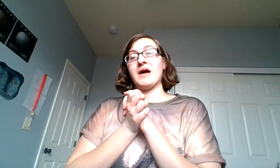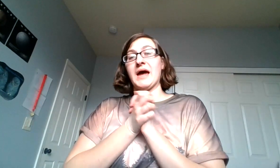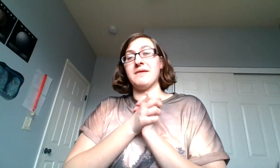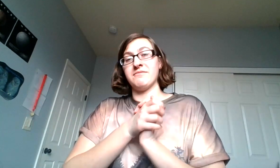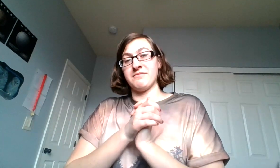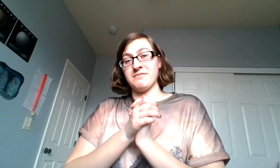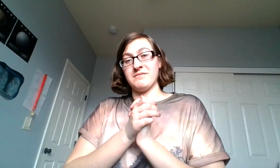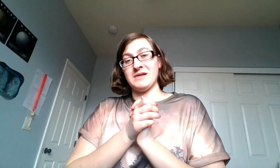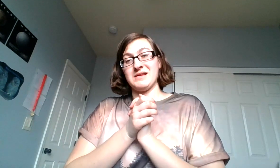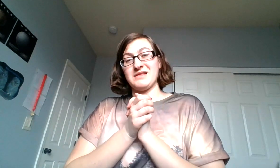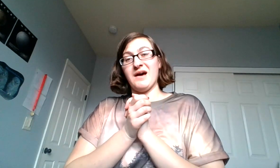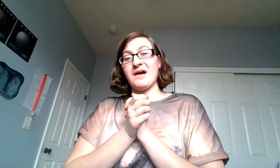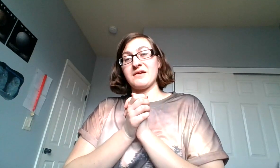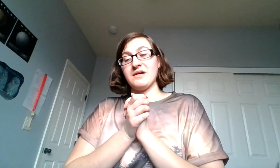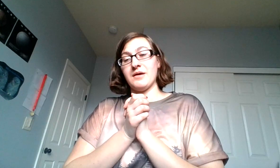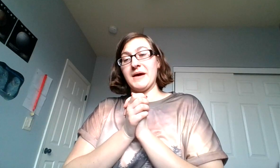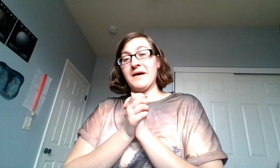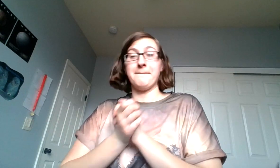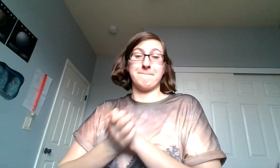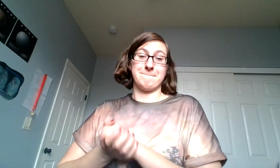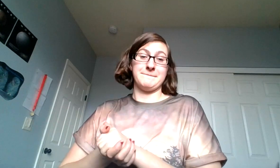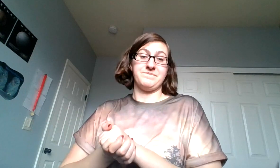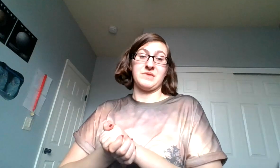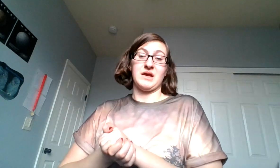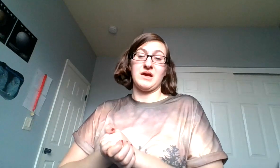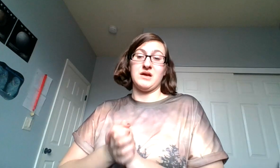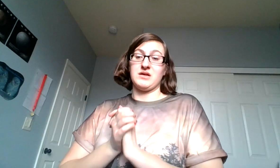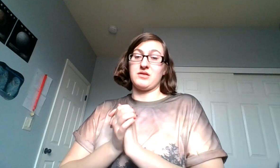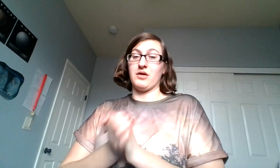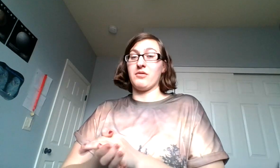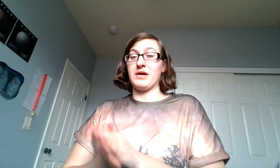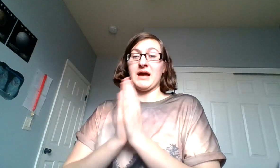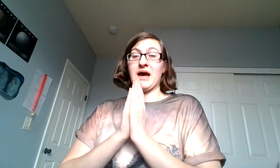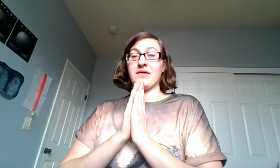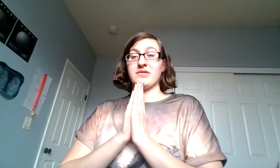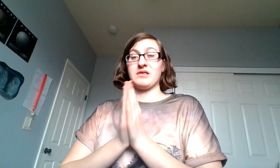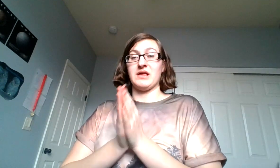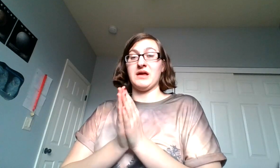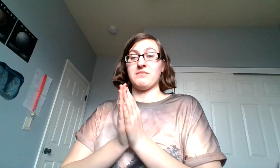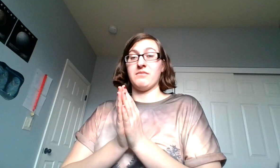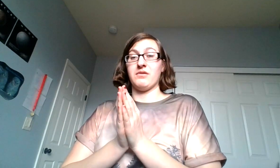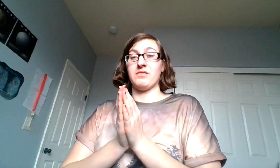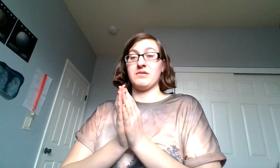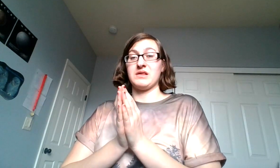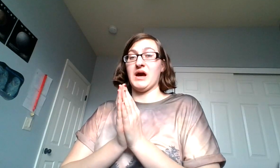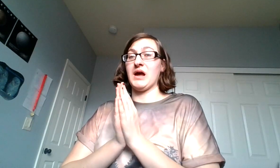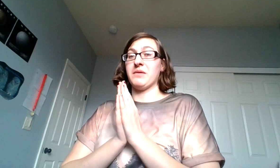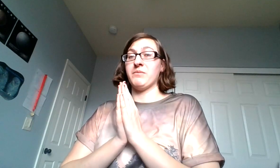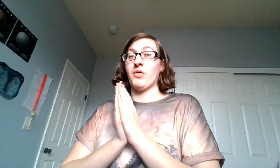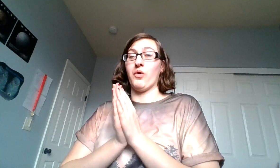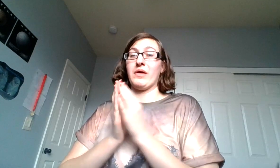I'm talk about. Don't worry, I will take time or